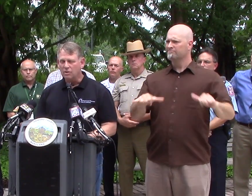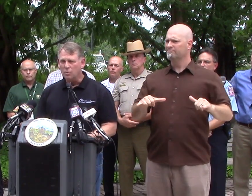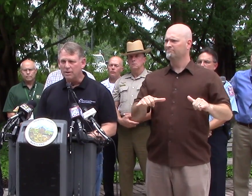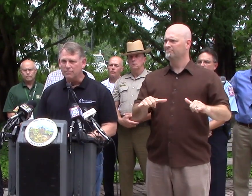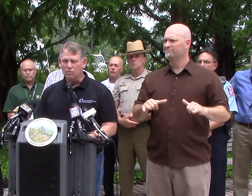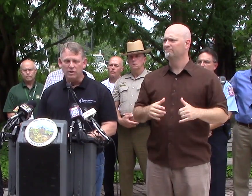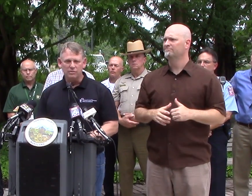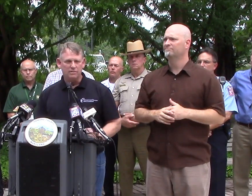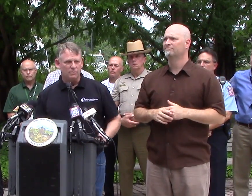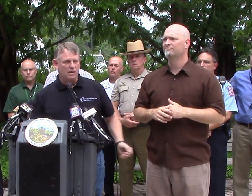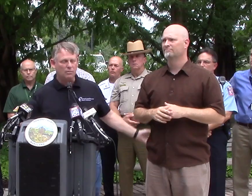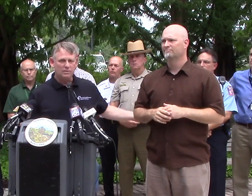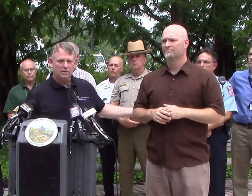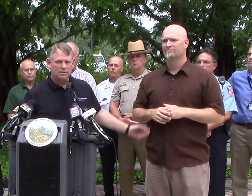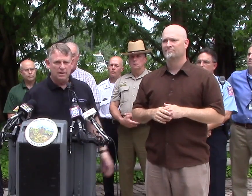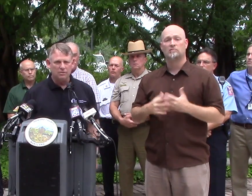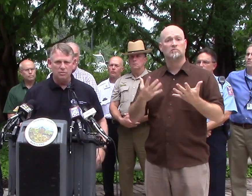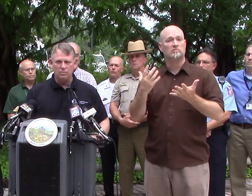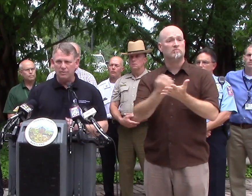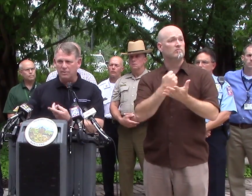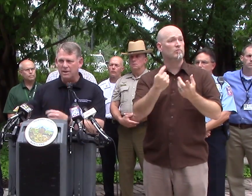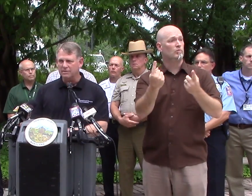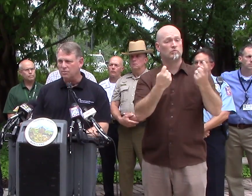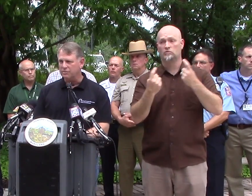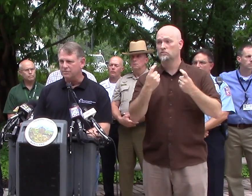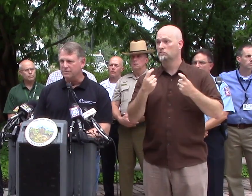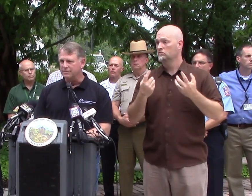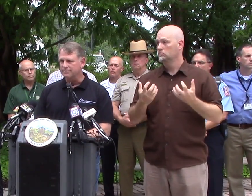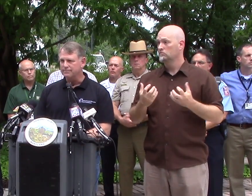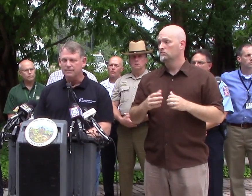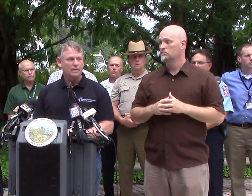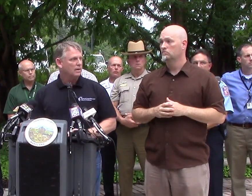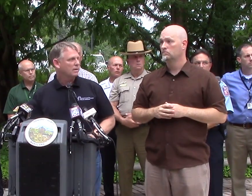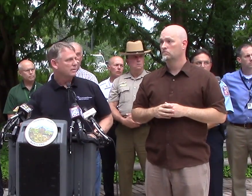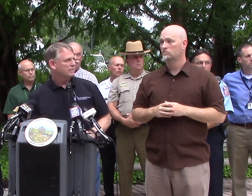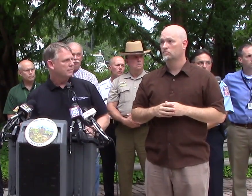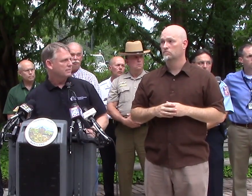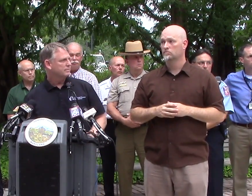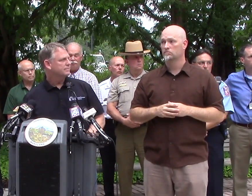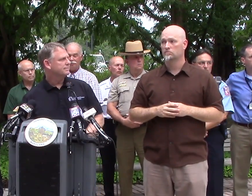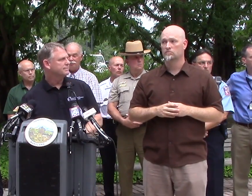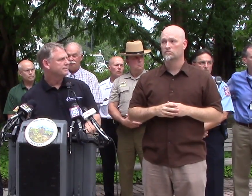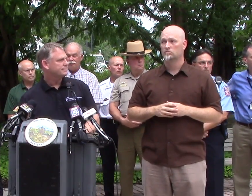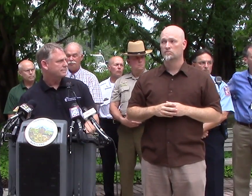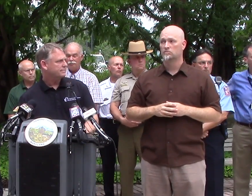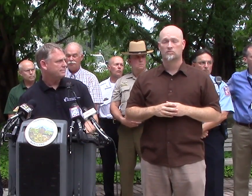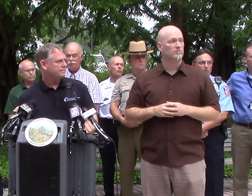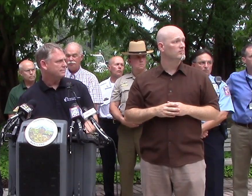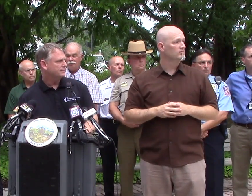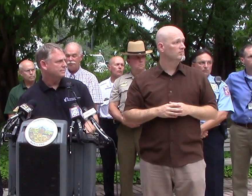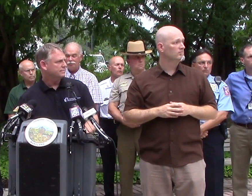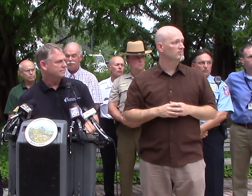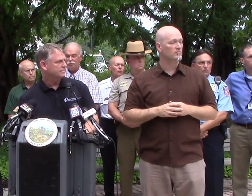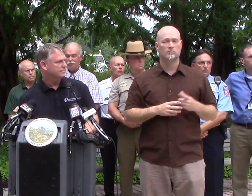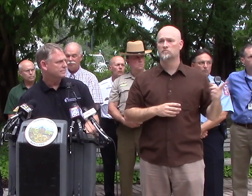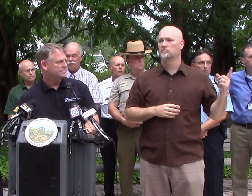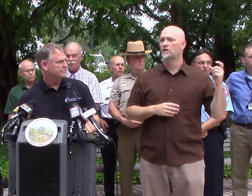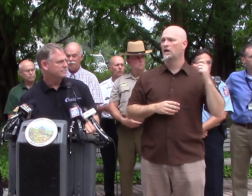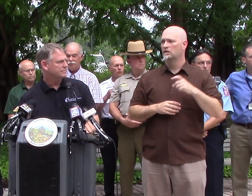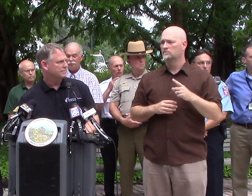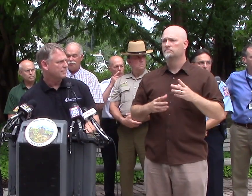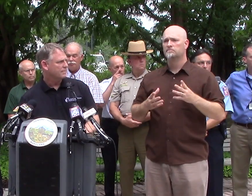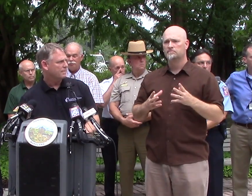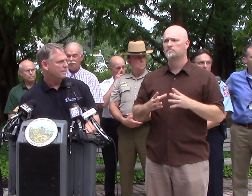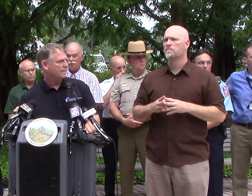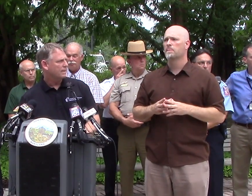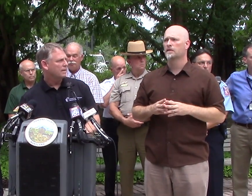like to open up for questions. Everyone's here to answer them, so if anyone has any questions. Are you able to quantify at all the amount of damage